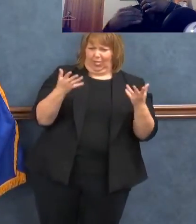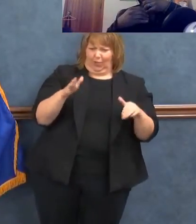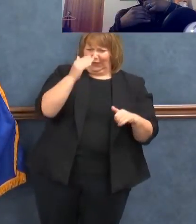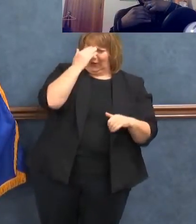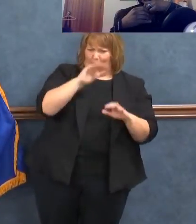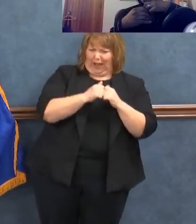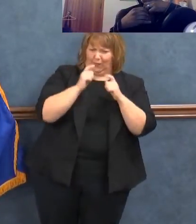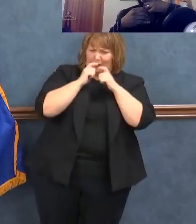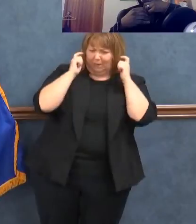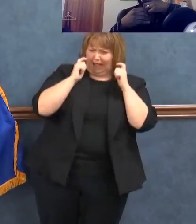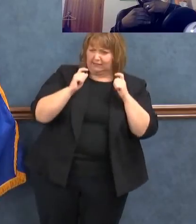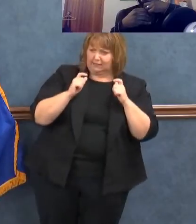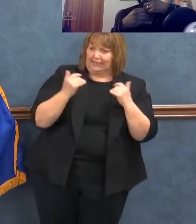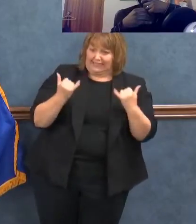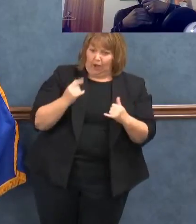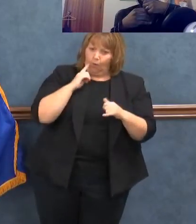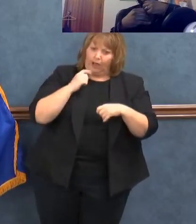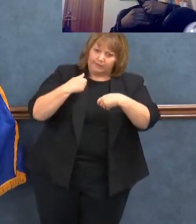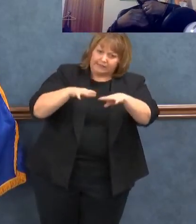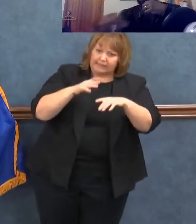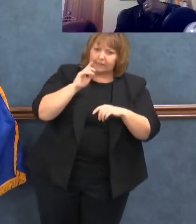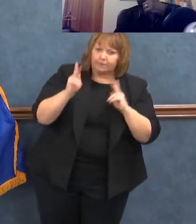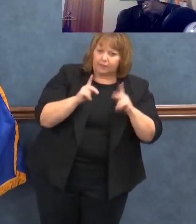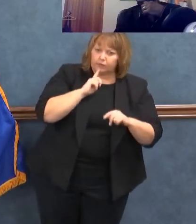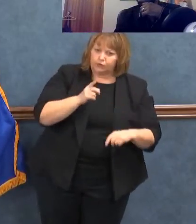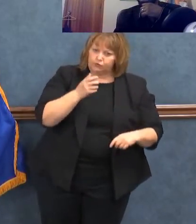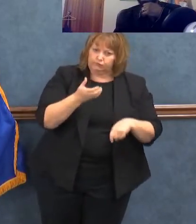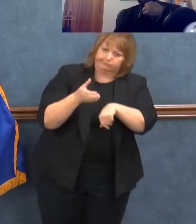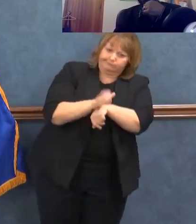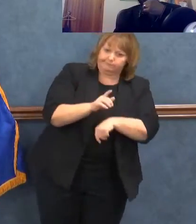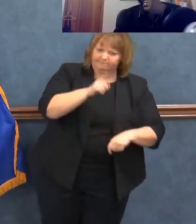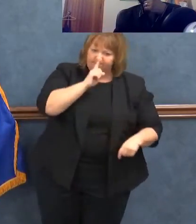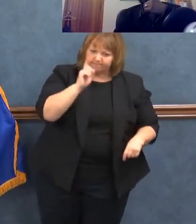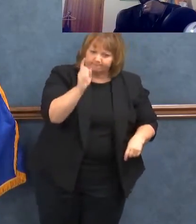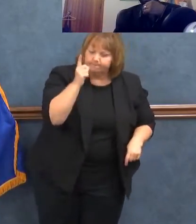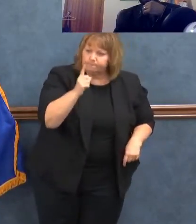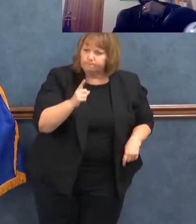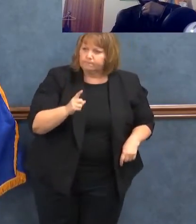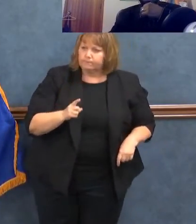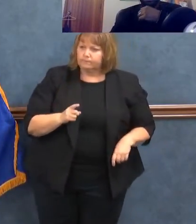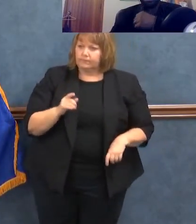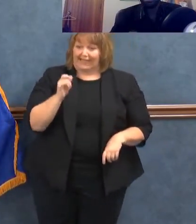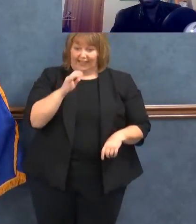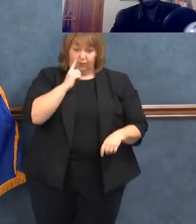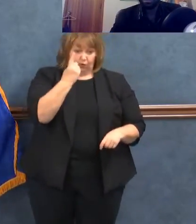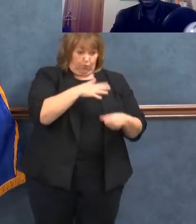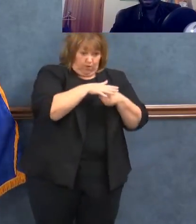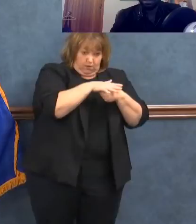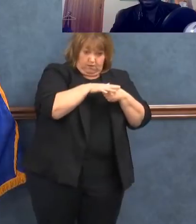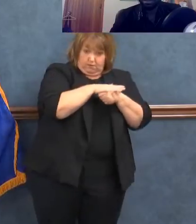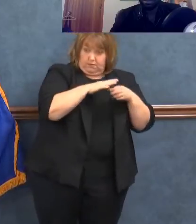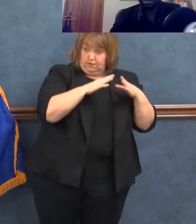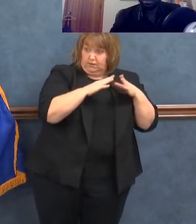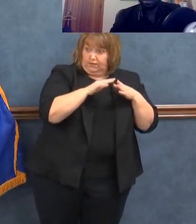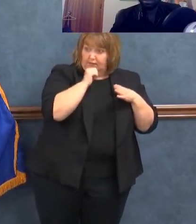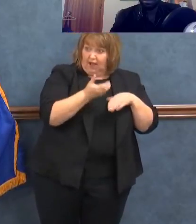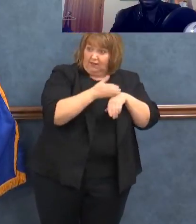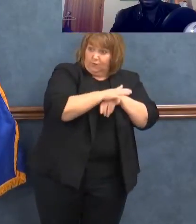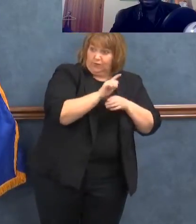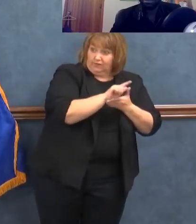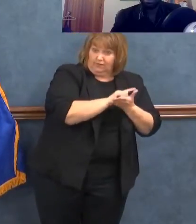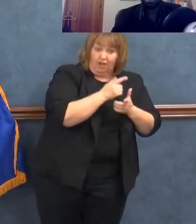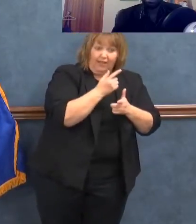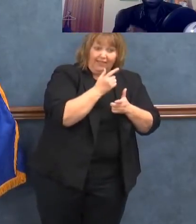I expect them to comply and to help us out here. We're in this together. If I've got one municipality that's not enforcing these laws,